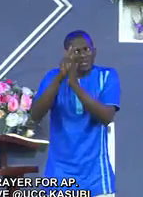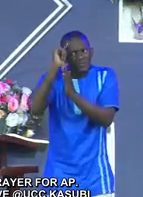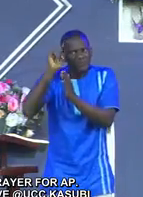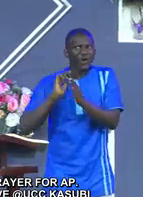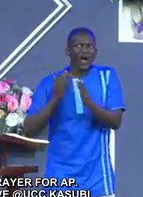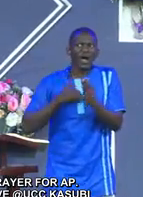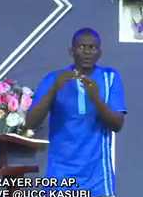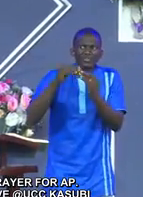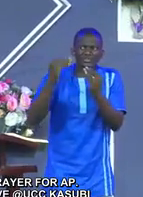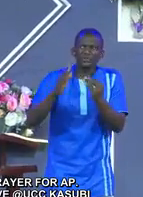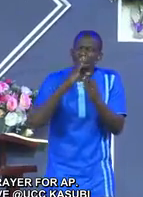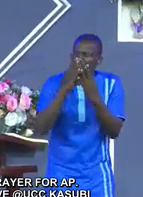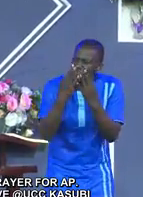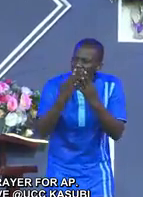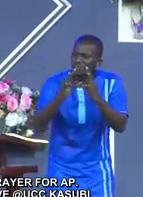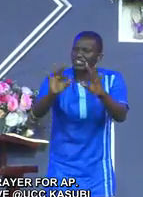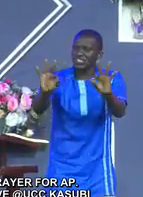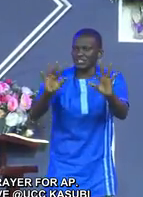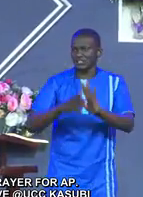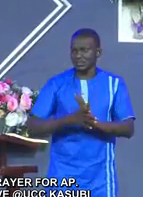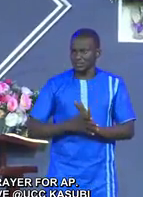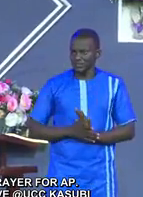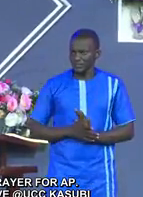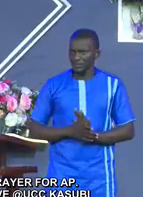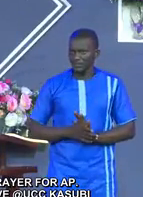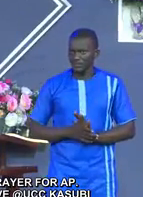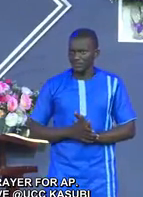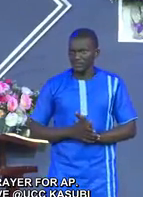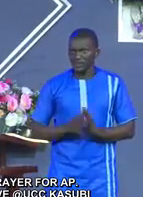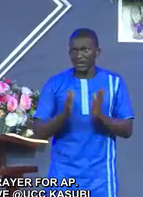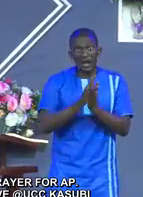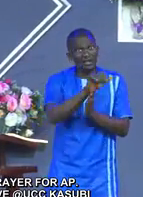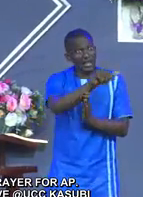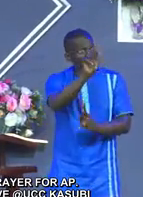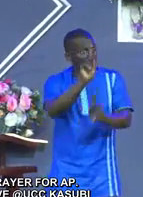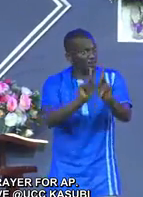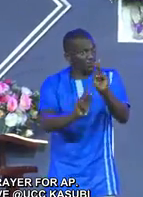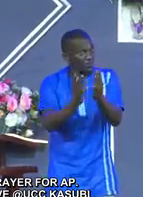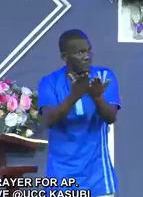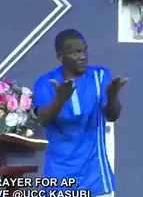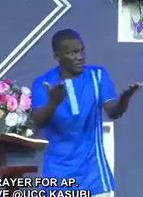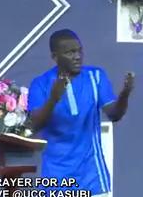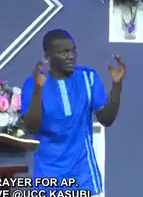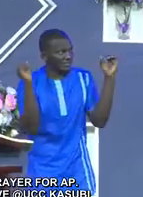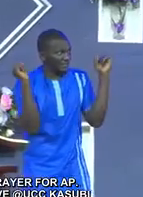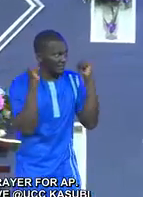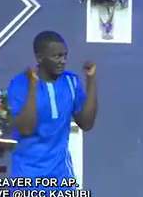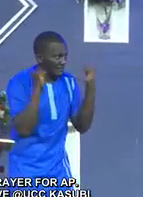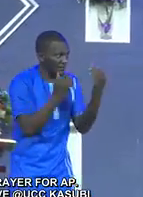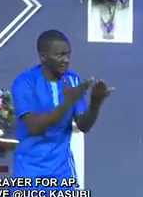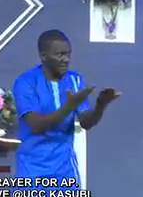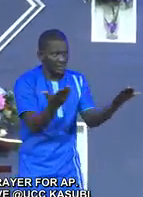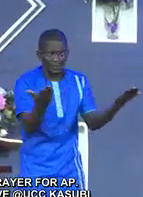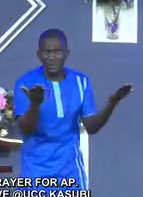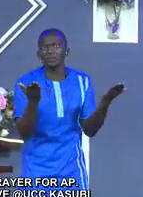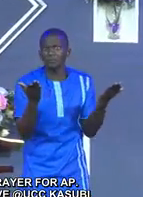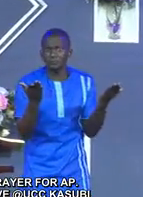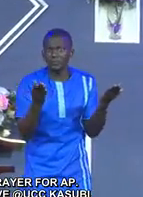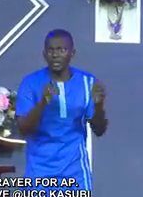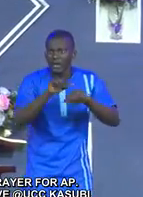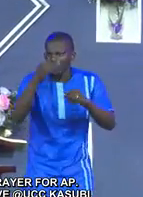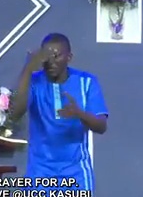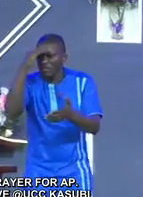waffe okuteebwa. And as we pray for our son to be released. N'abalala bonna abalwadde. and all the other people that are sick.